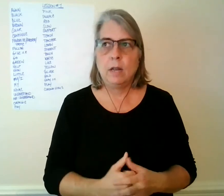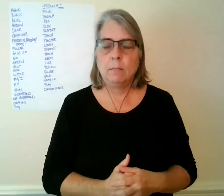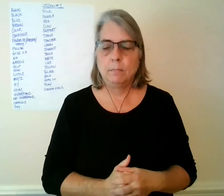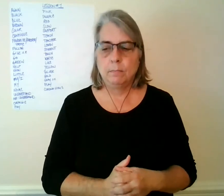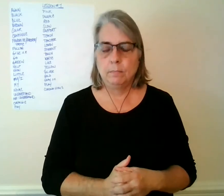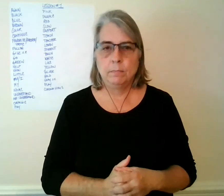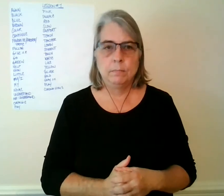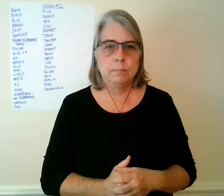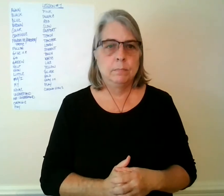red.